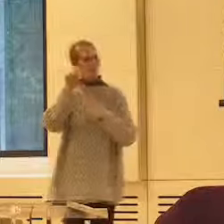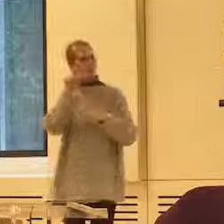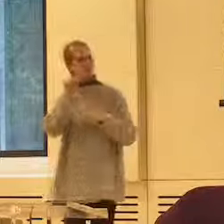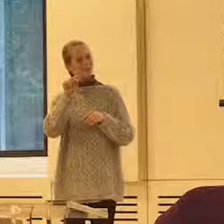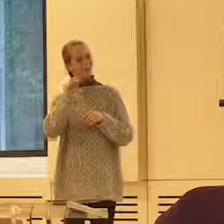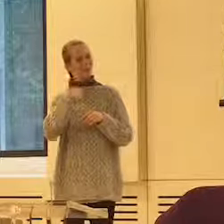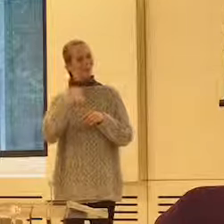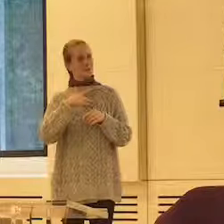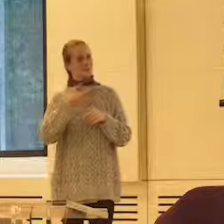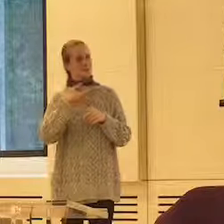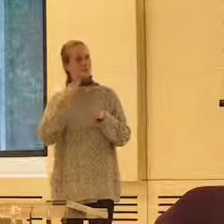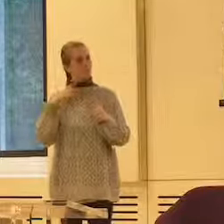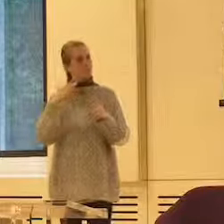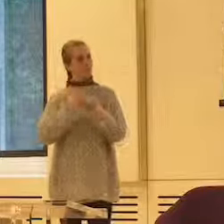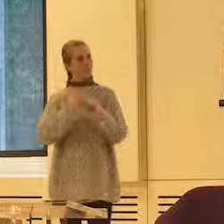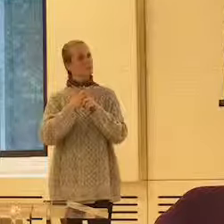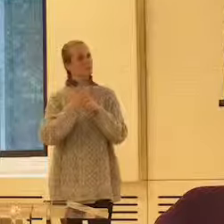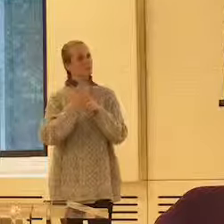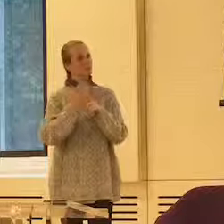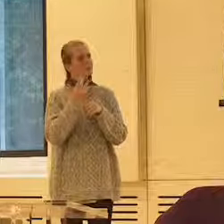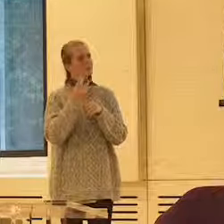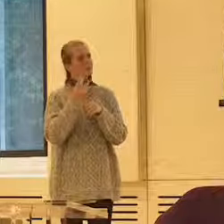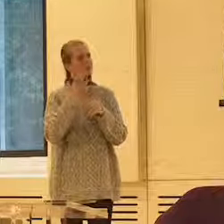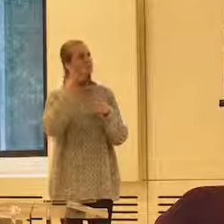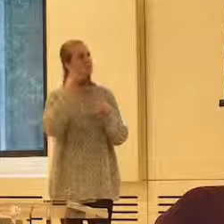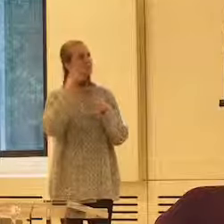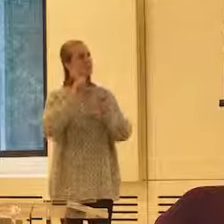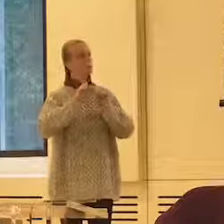reflection on how we understand ourselves.